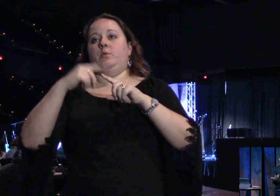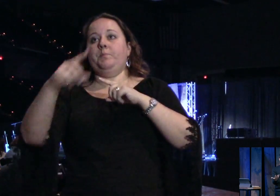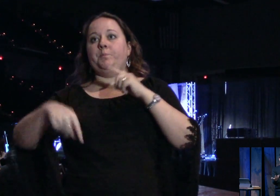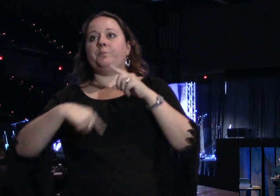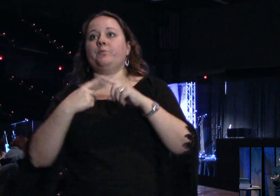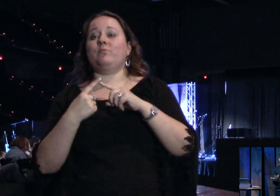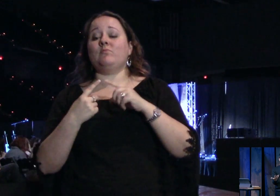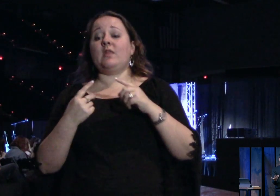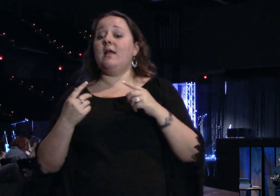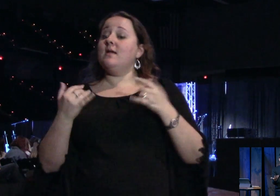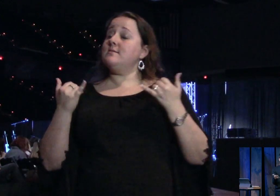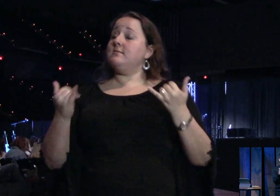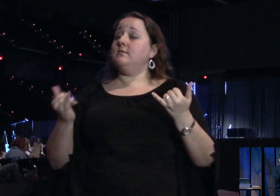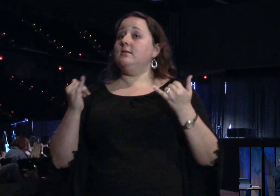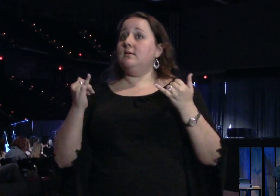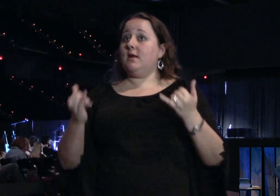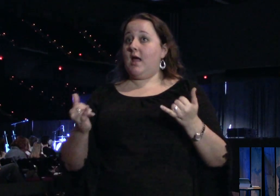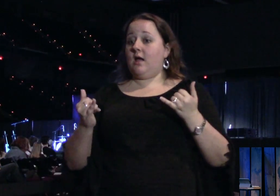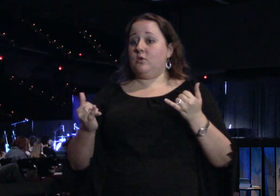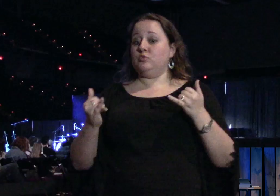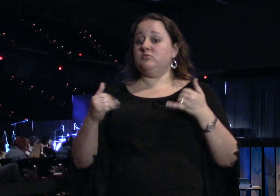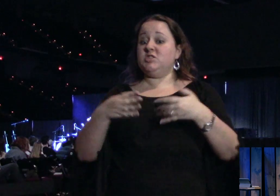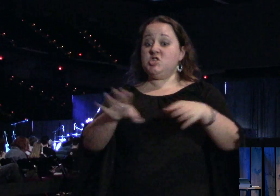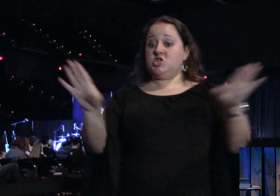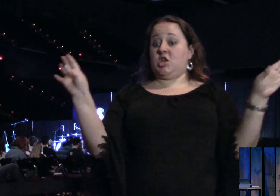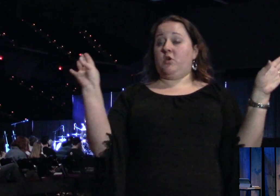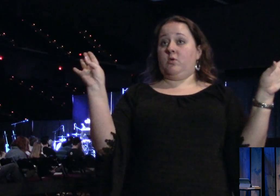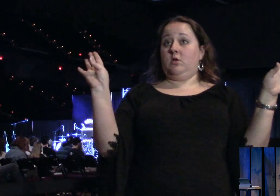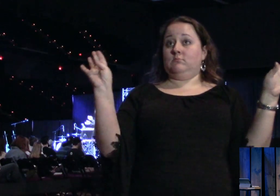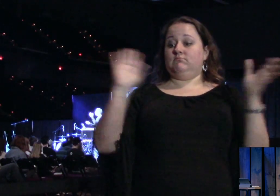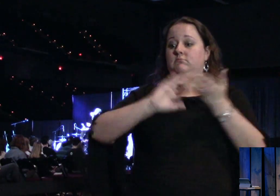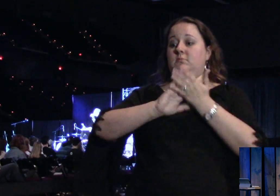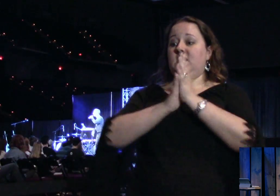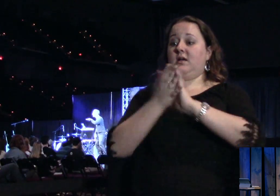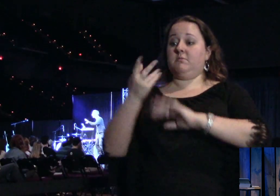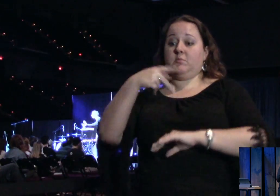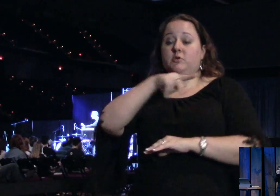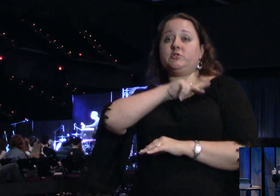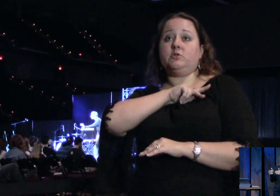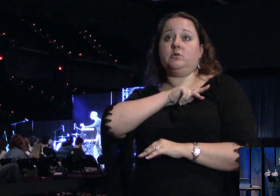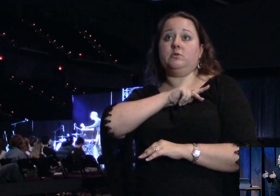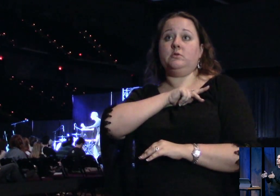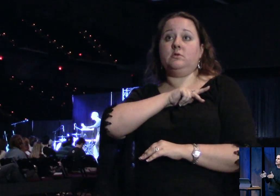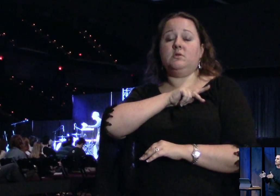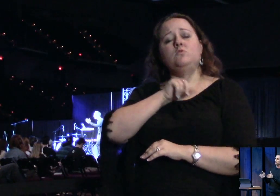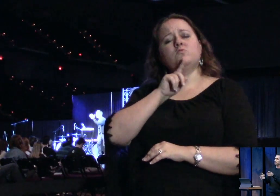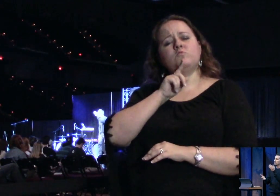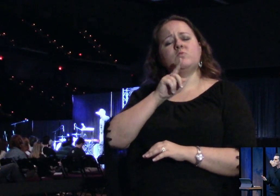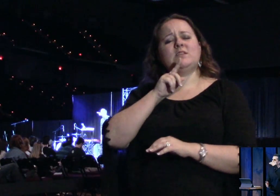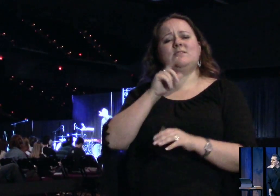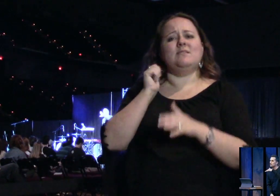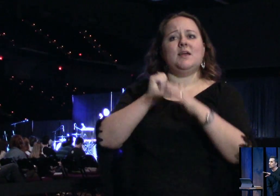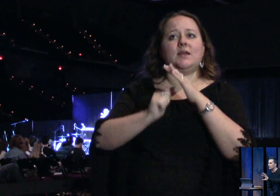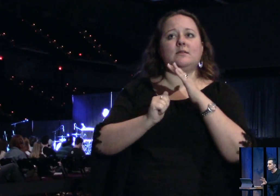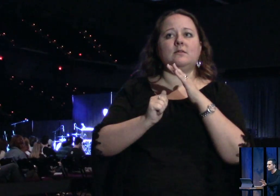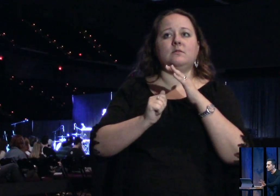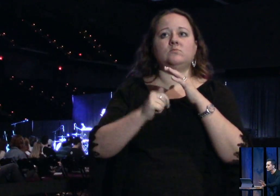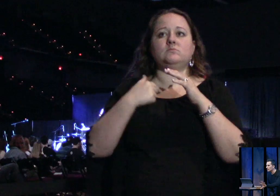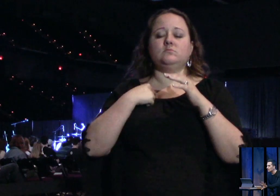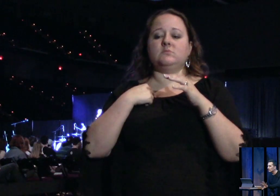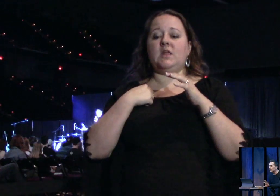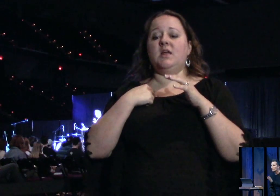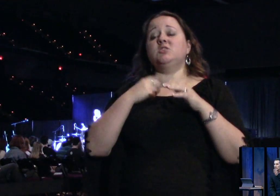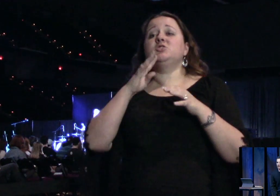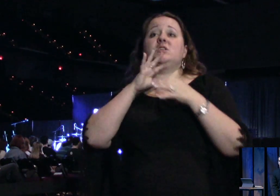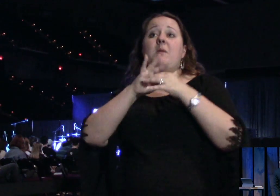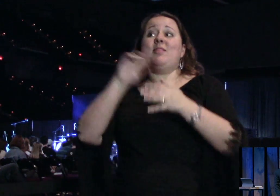cycle. And now his argument is going to move from general to personal, because I don't know if you saw it, it was very